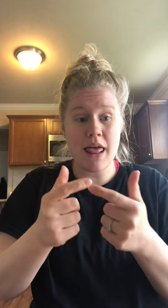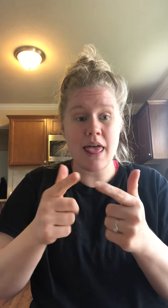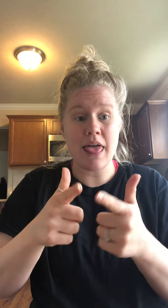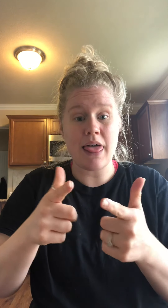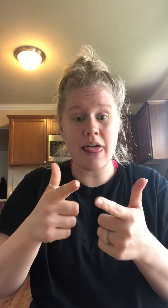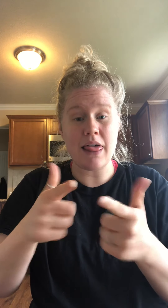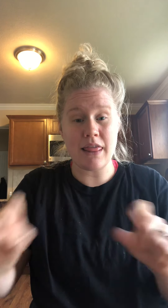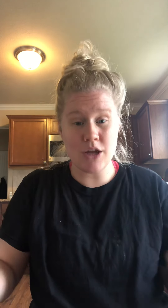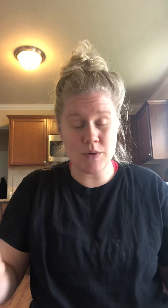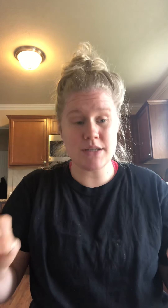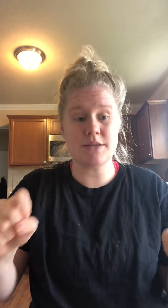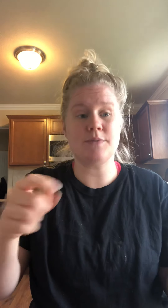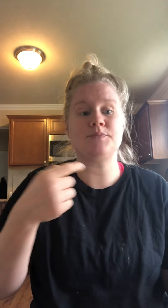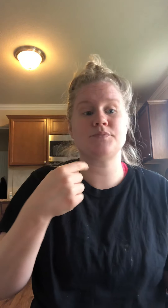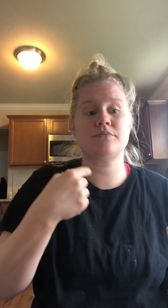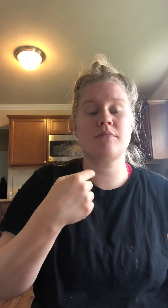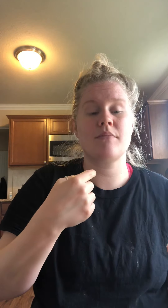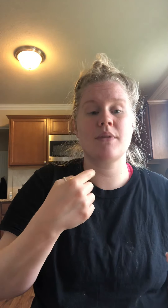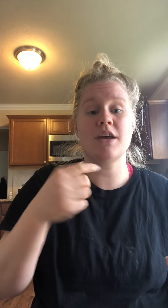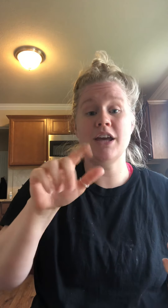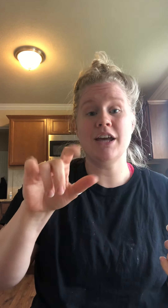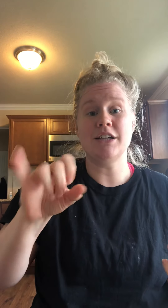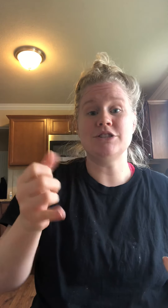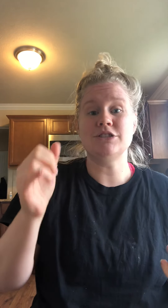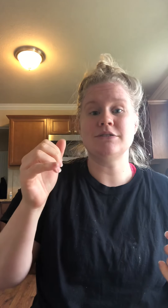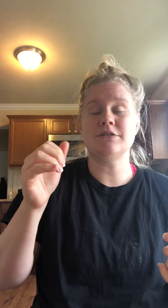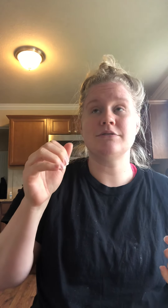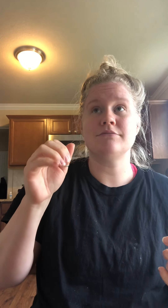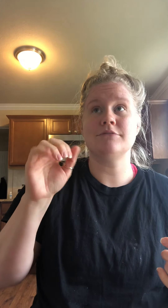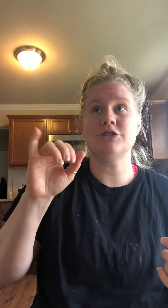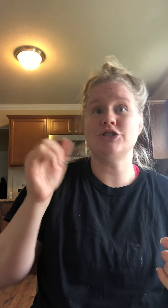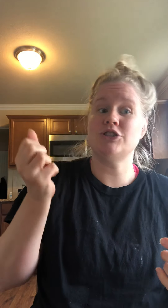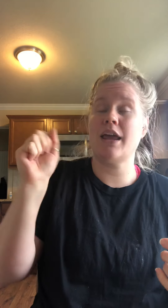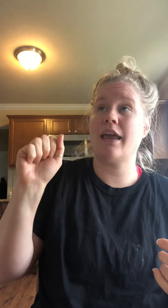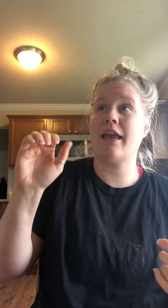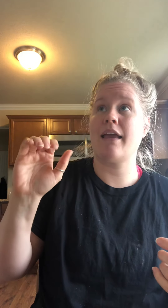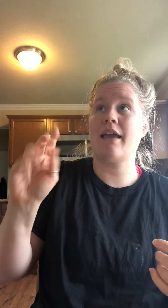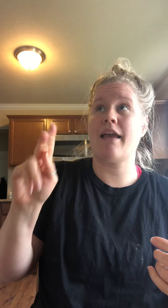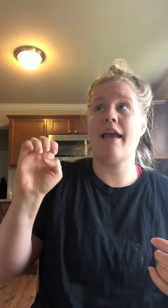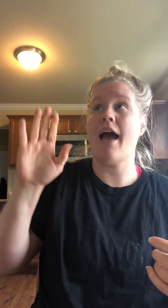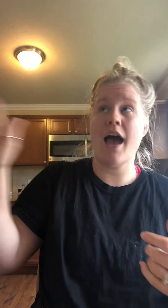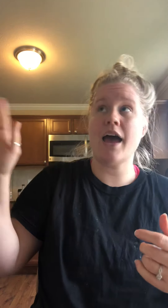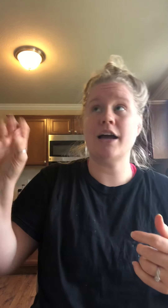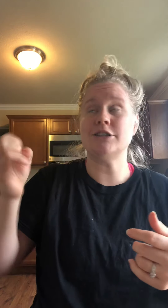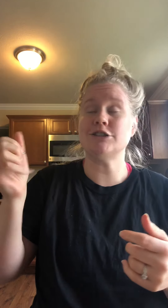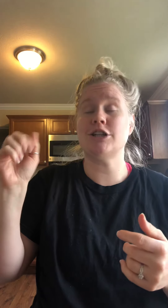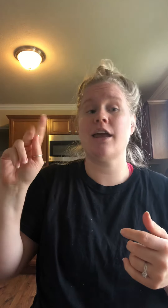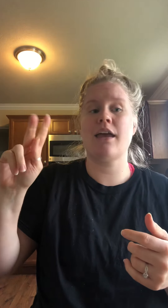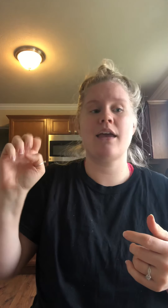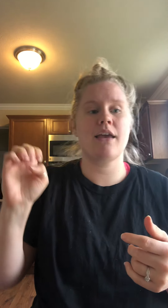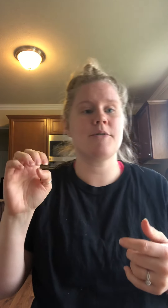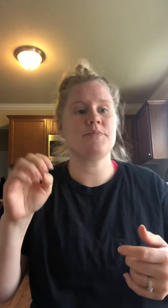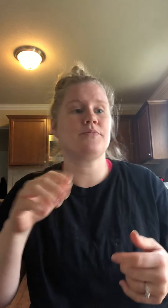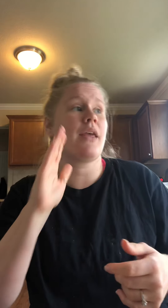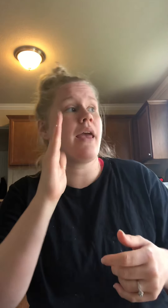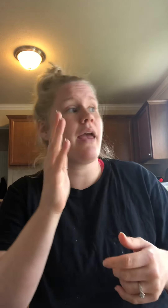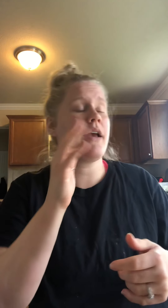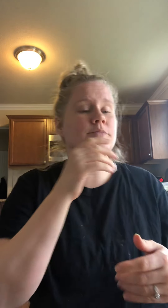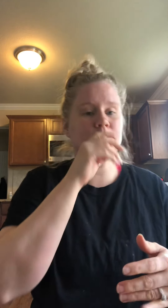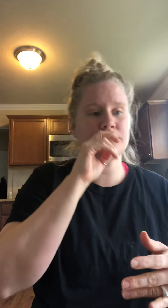it true that you are a linguist? Yep, it's true. Alright, so Jake, what is the deal with feet? Where do